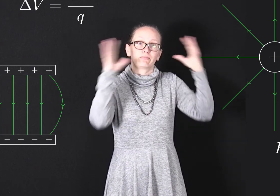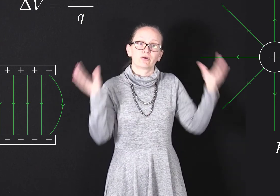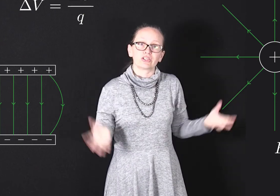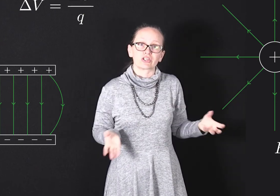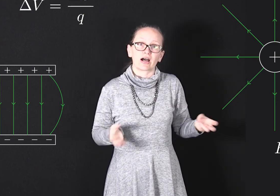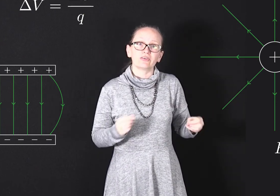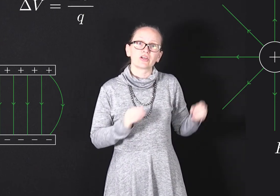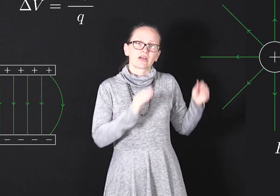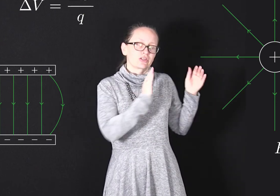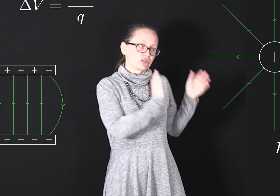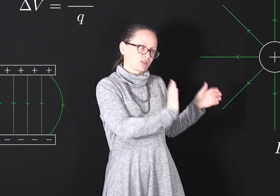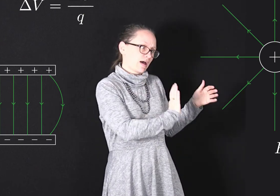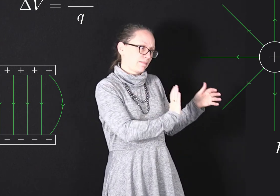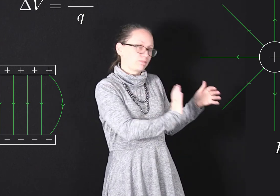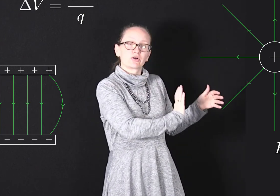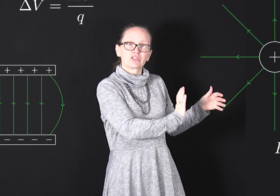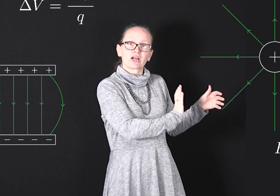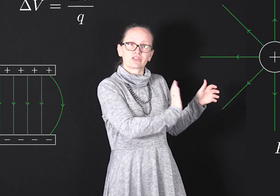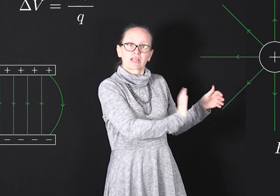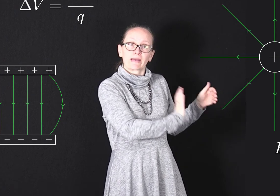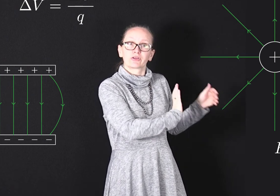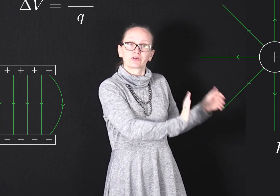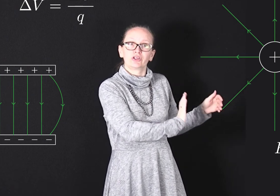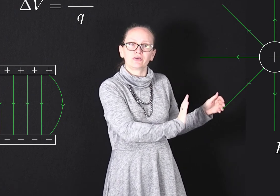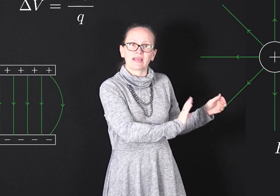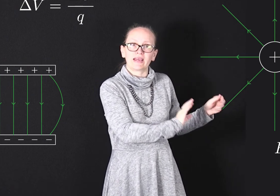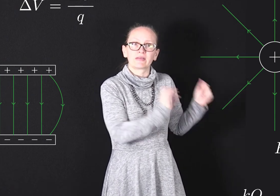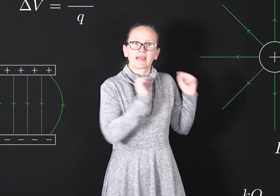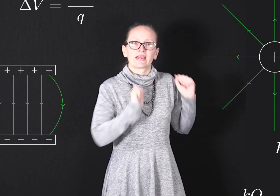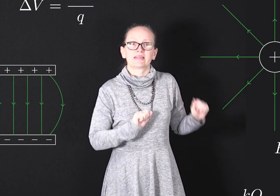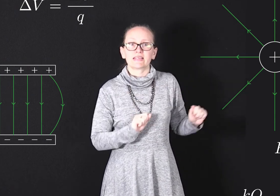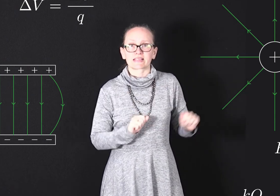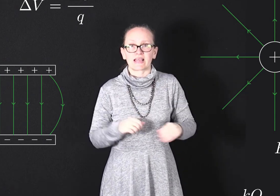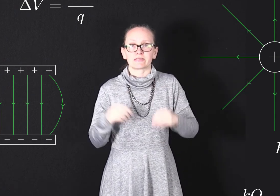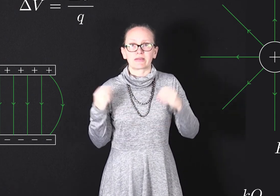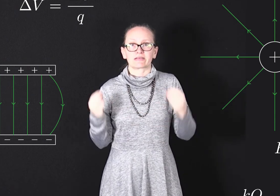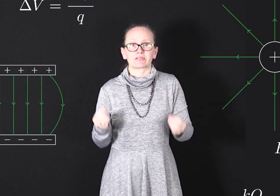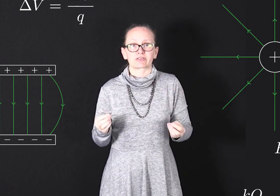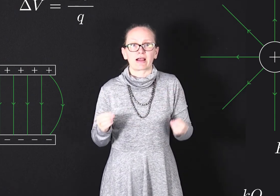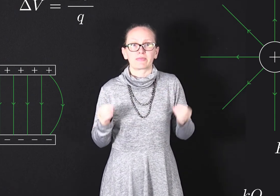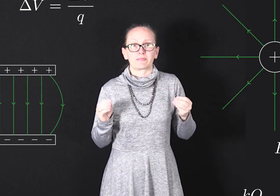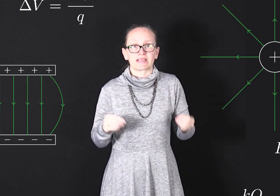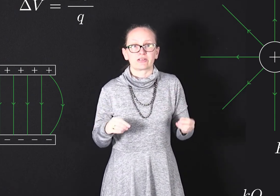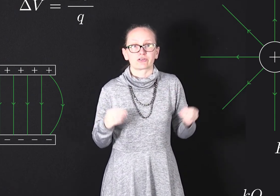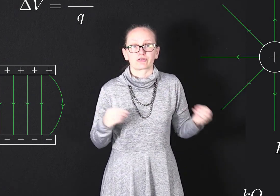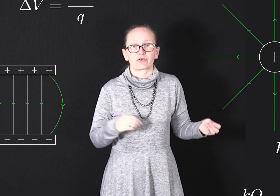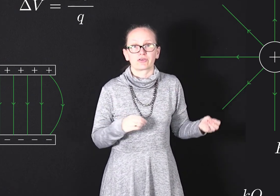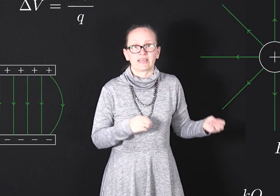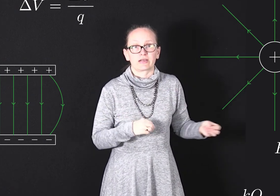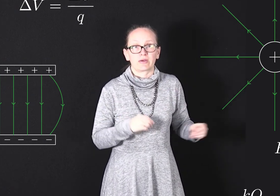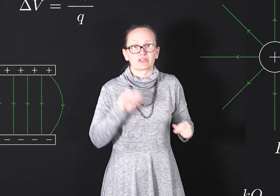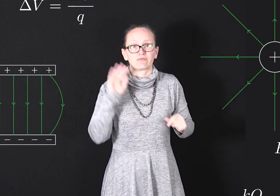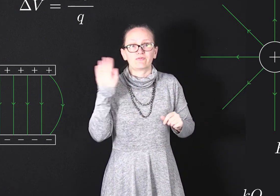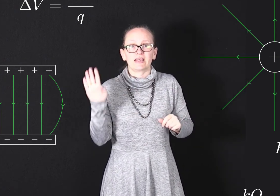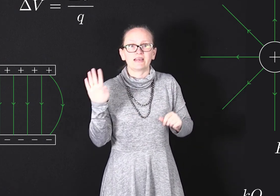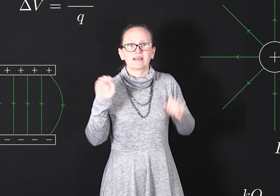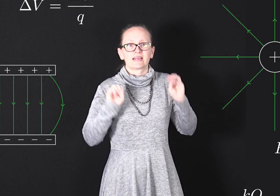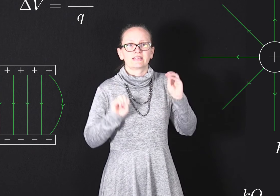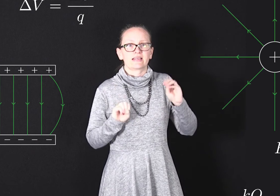point charge, such as our point charge capital Q here. In this case, we can describe the potential through the equation V is equal